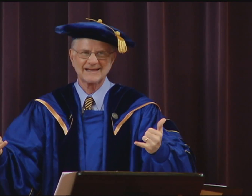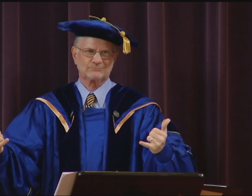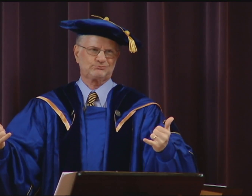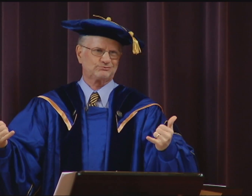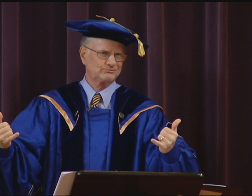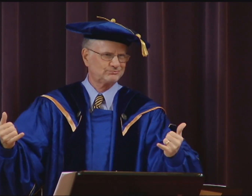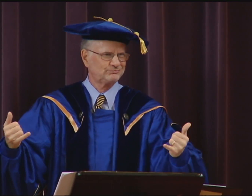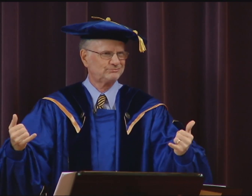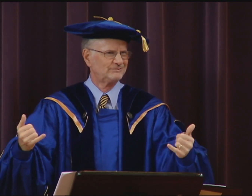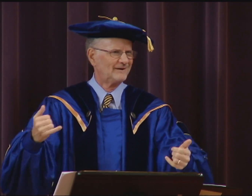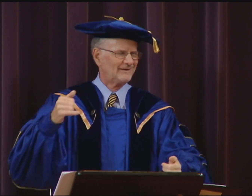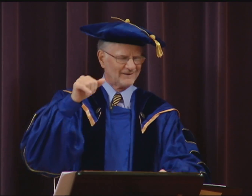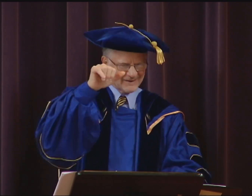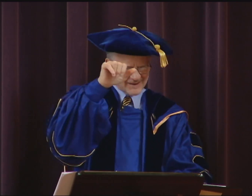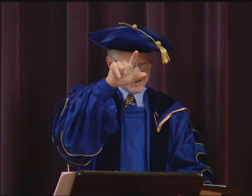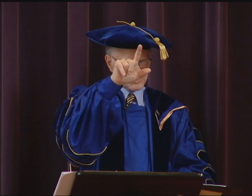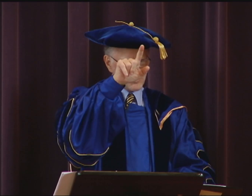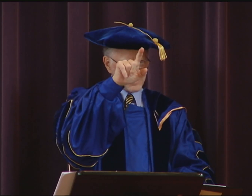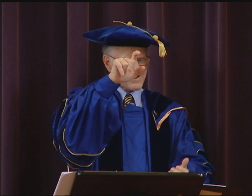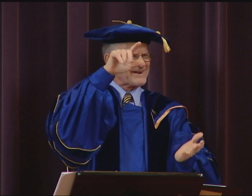Now today, my goodness,